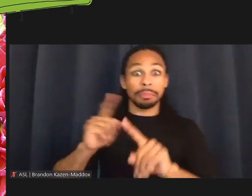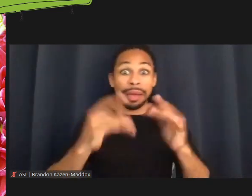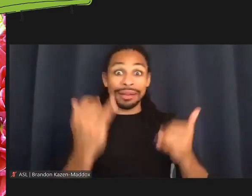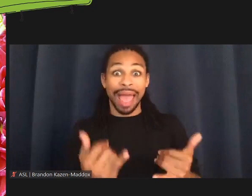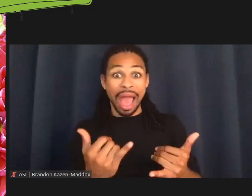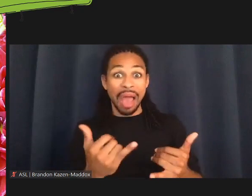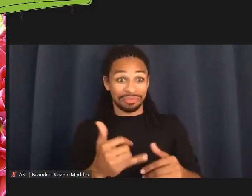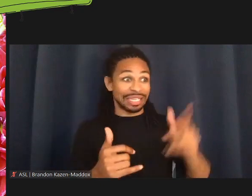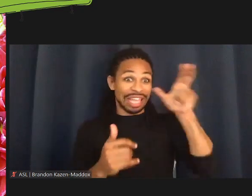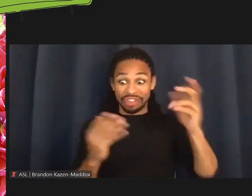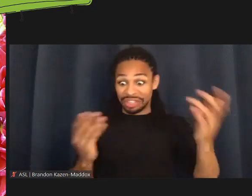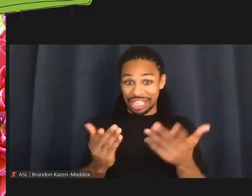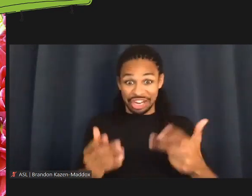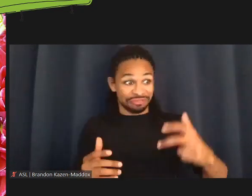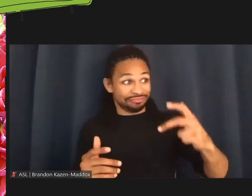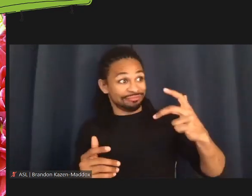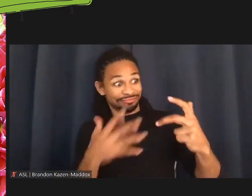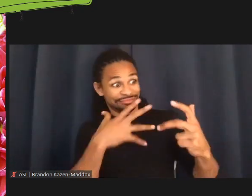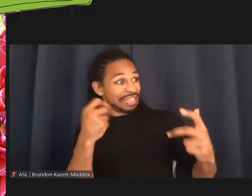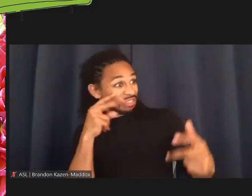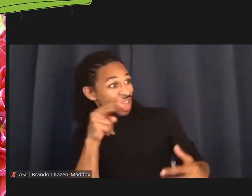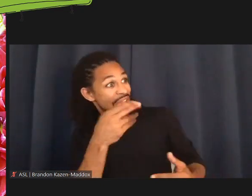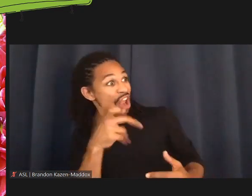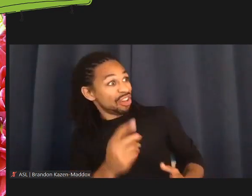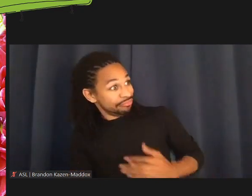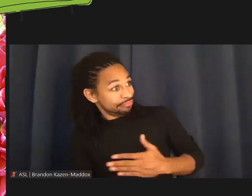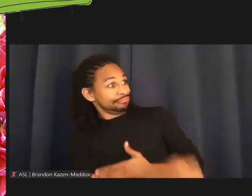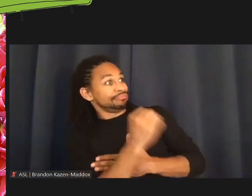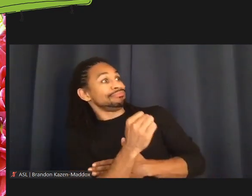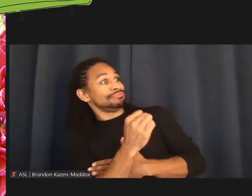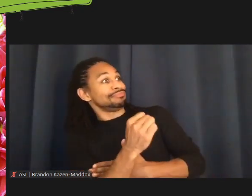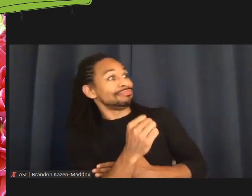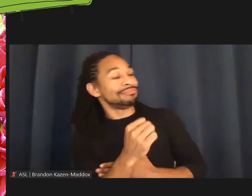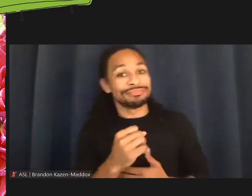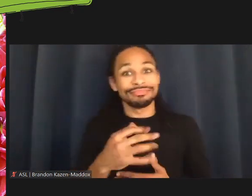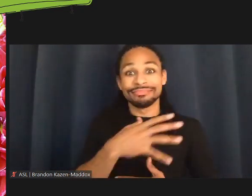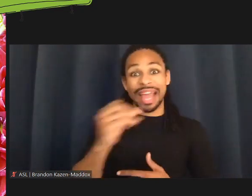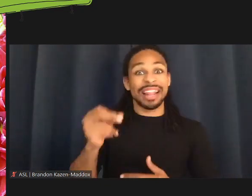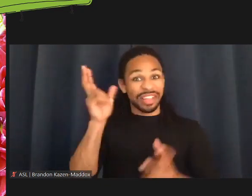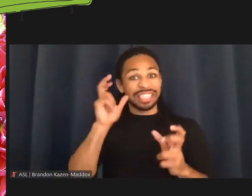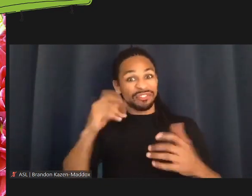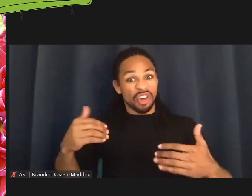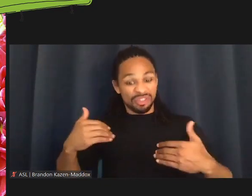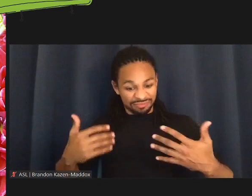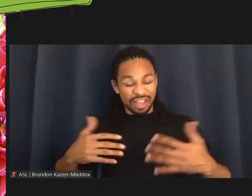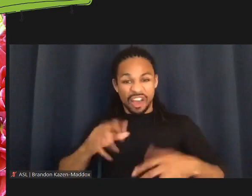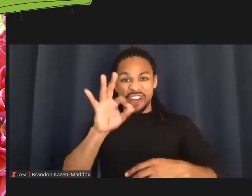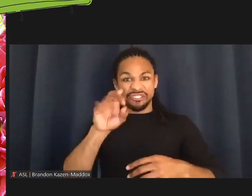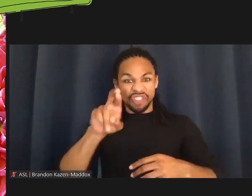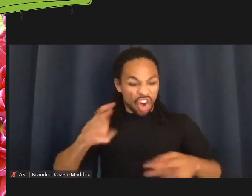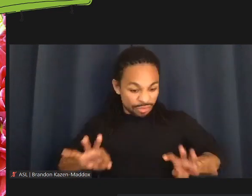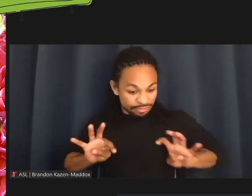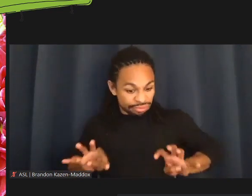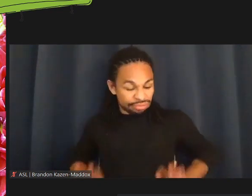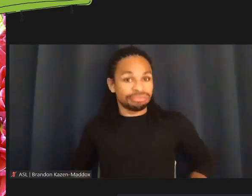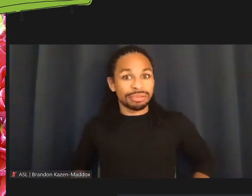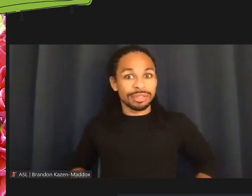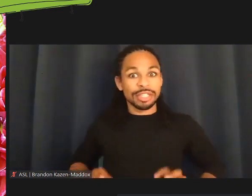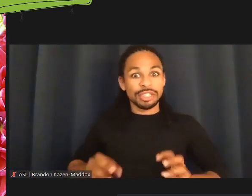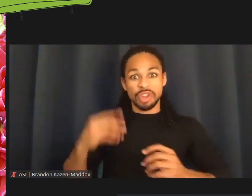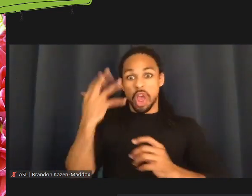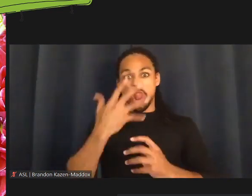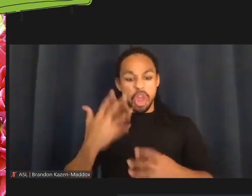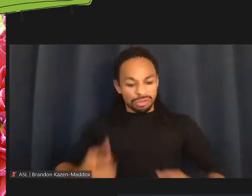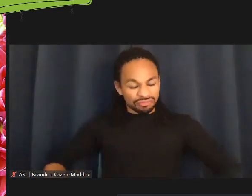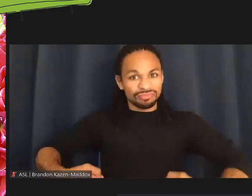on cloven hooves and leather assless chaps, unbothered because they're the devil. And although the devil doesn't have a binary gender